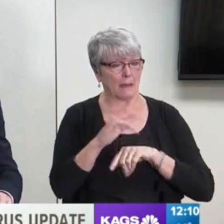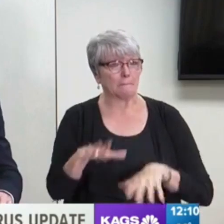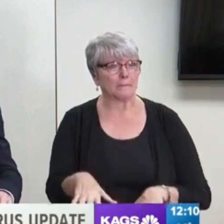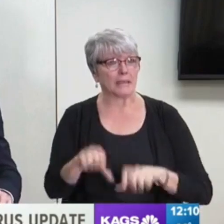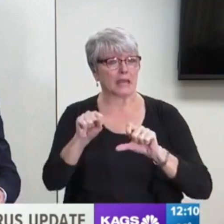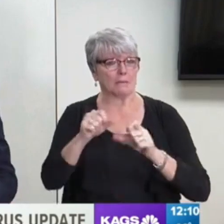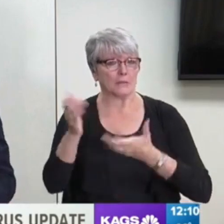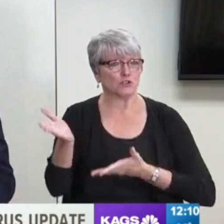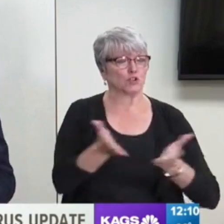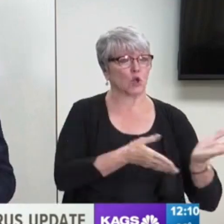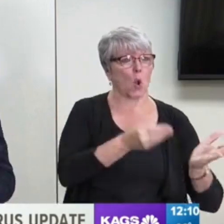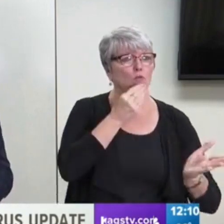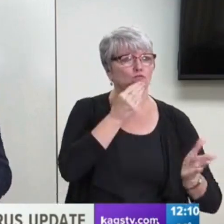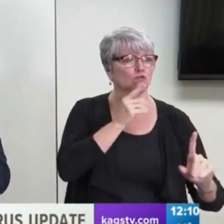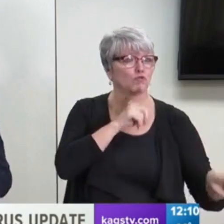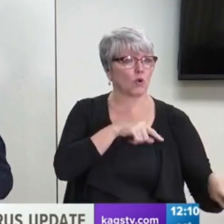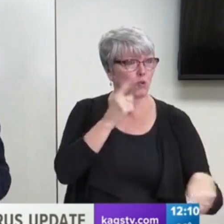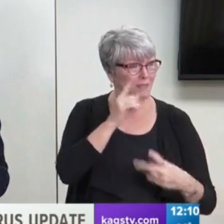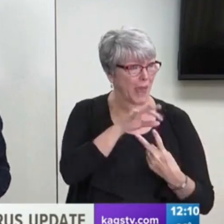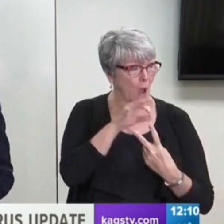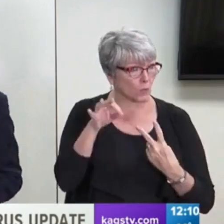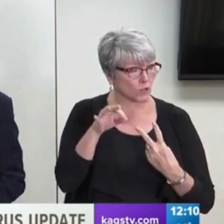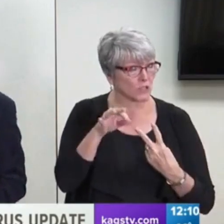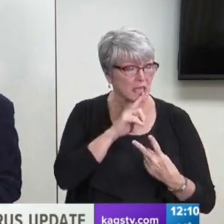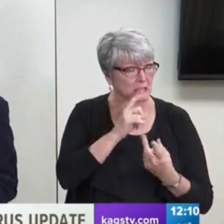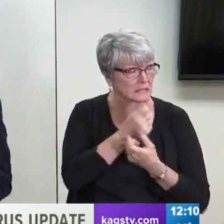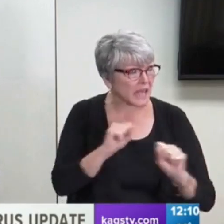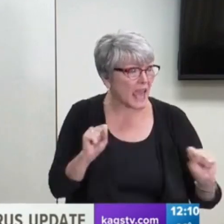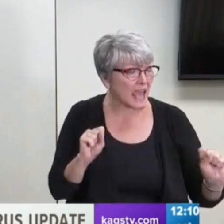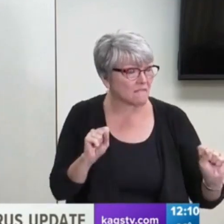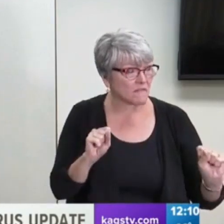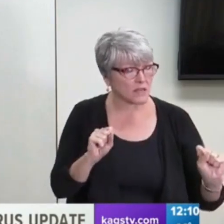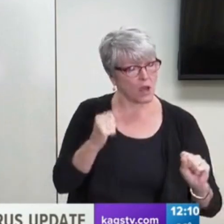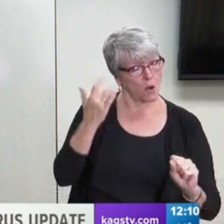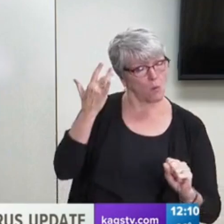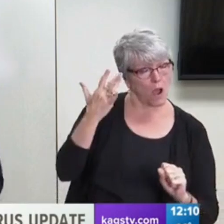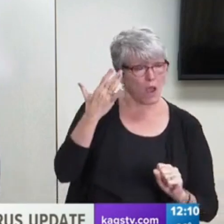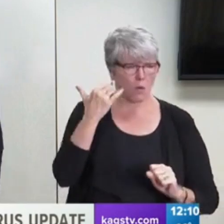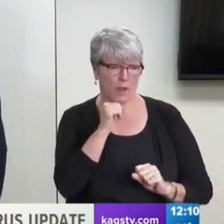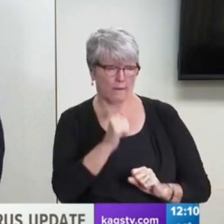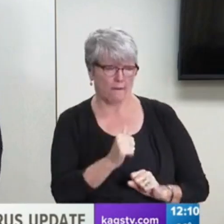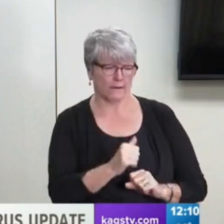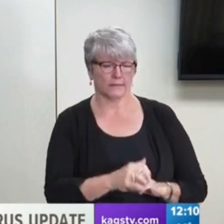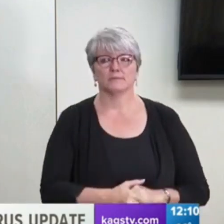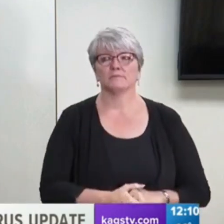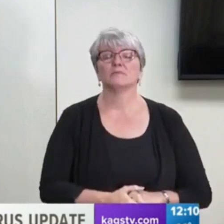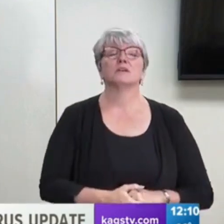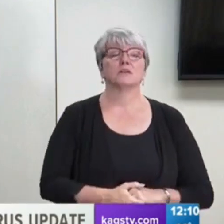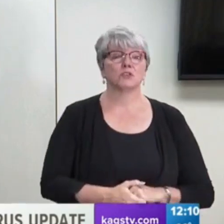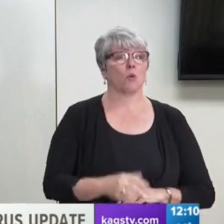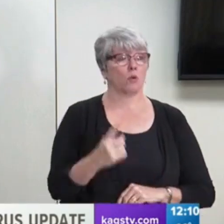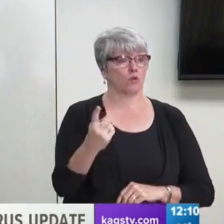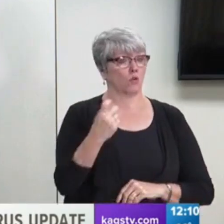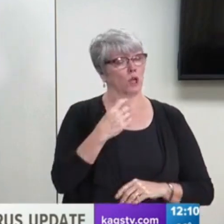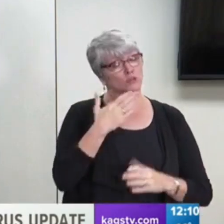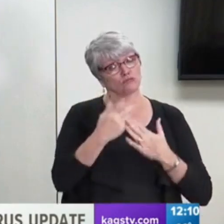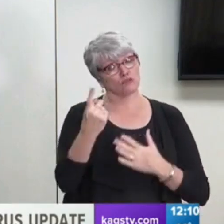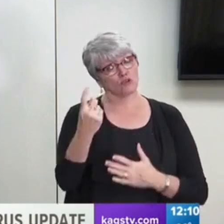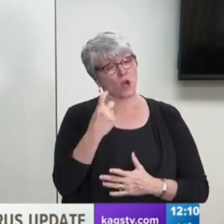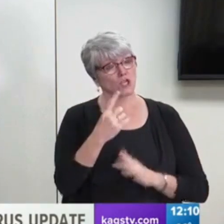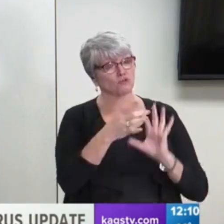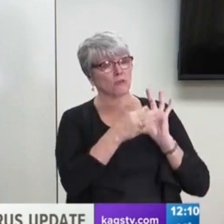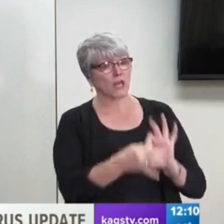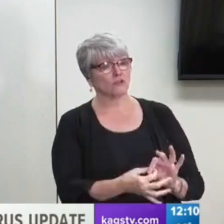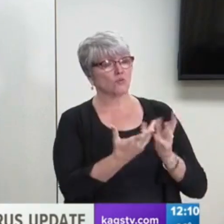food orders. Do you consider that option to be totally safe, and why or why not? So the question, a good question, is